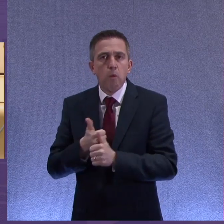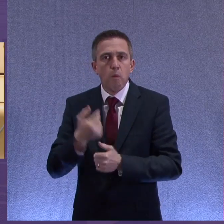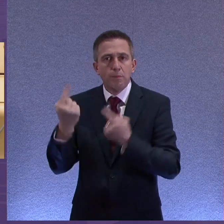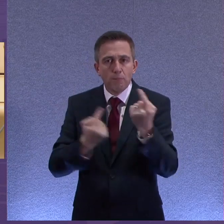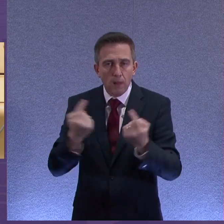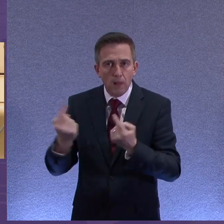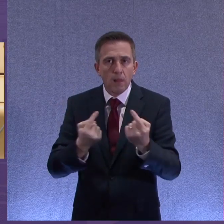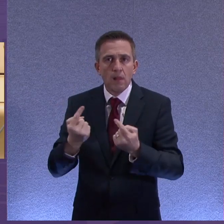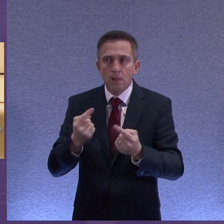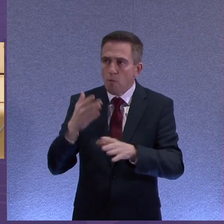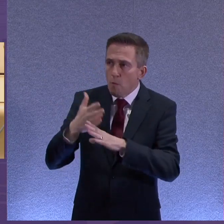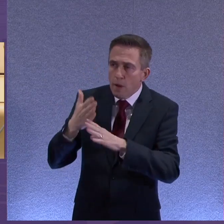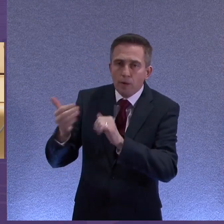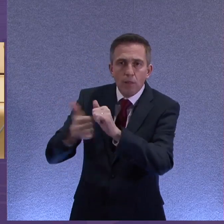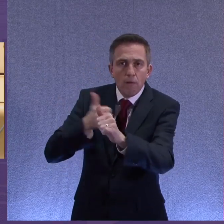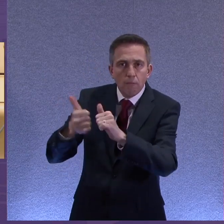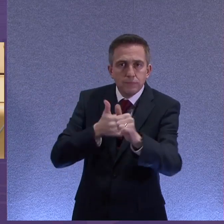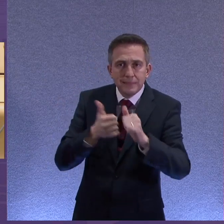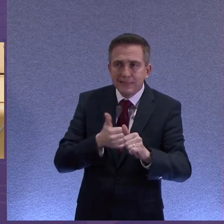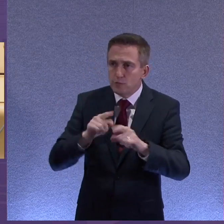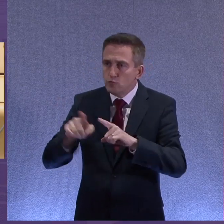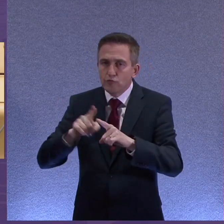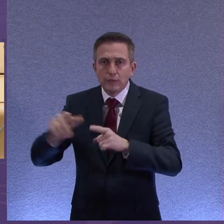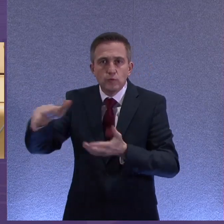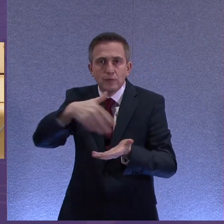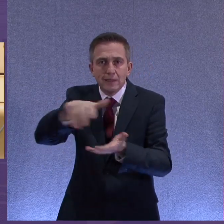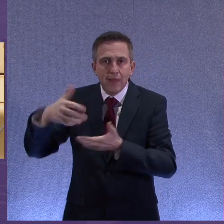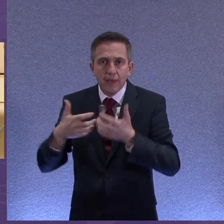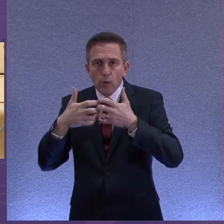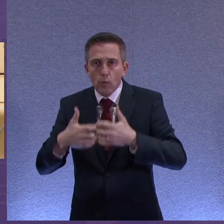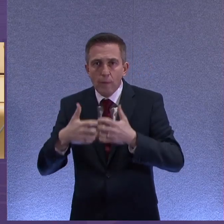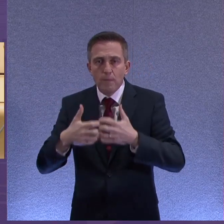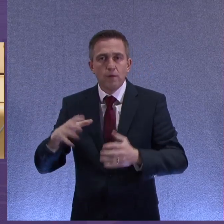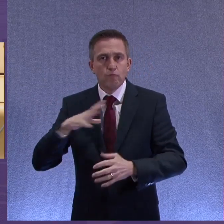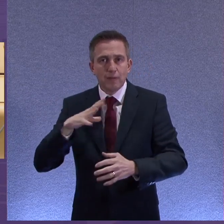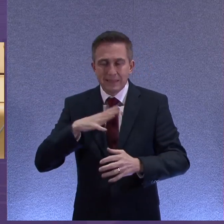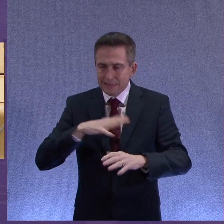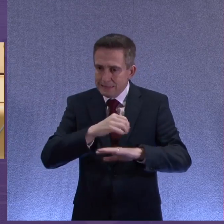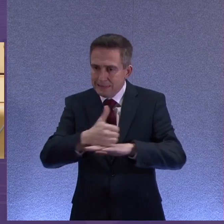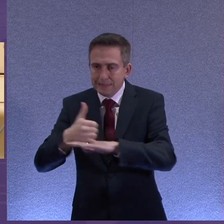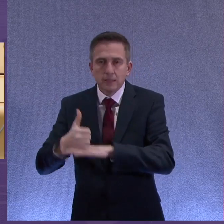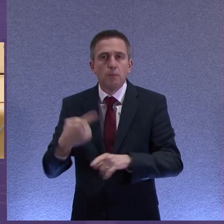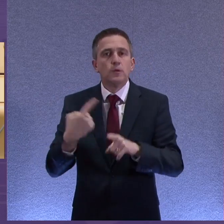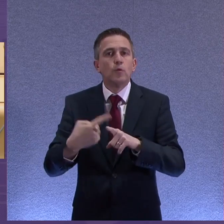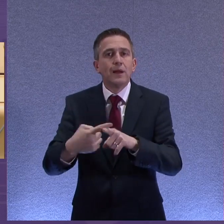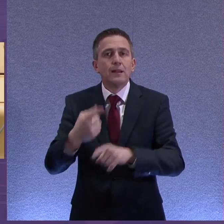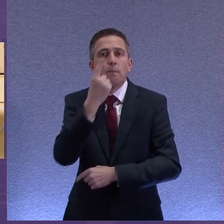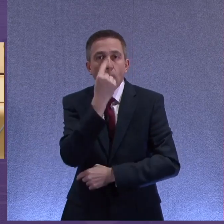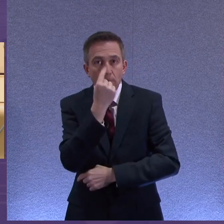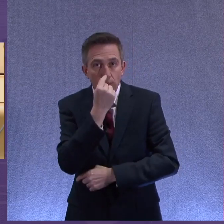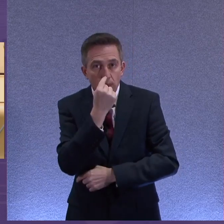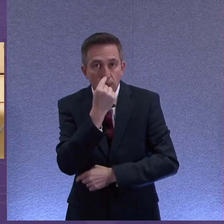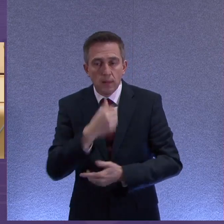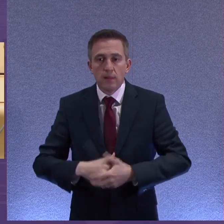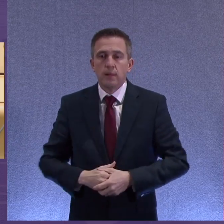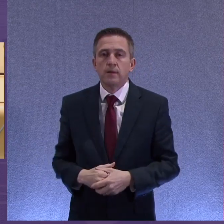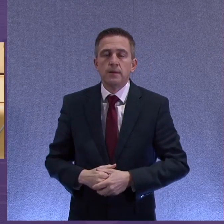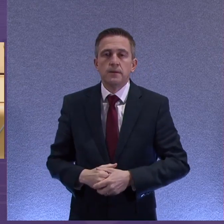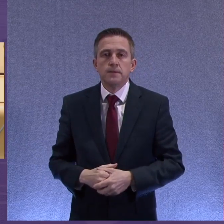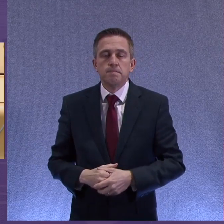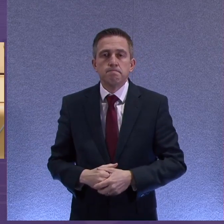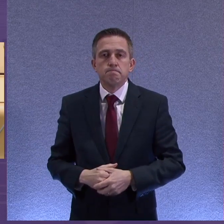working with suppliers to do all that we can so that they can be brought here as quickly as is humanly possible. We're